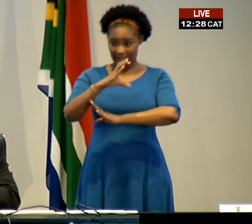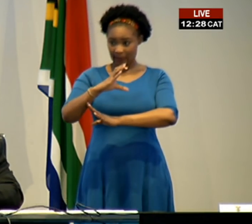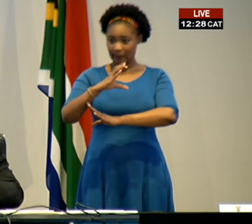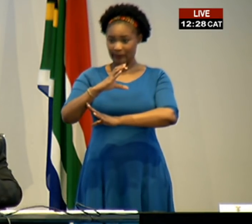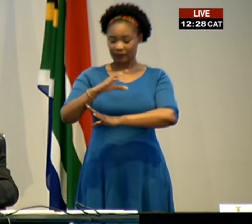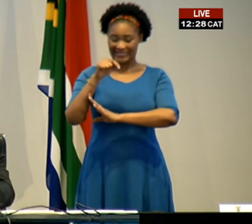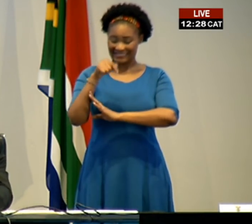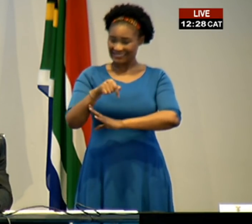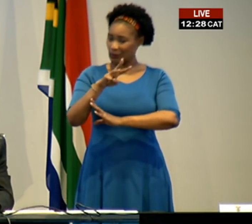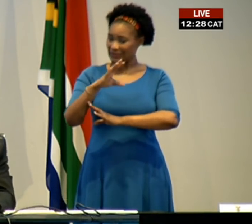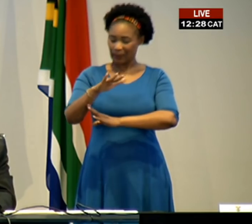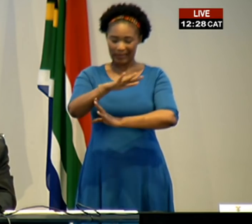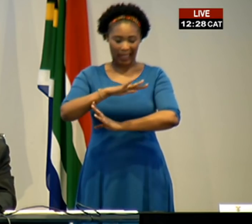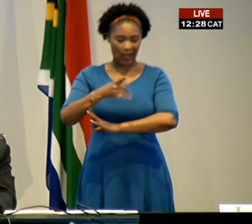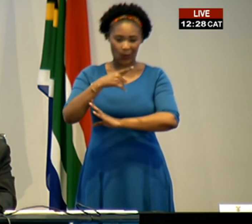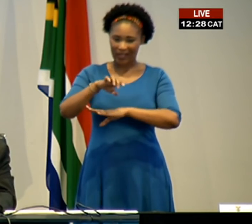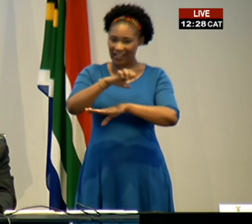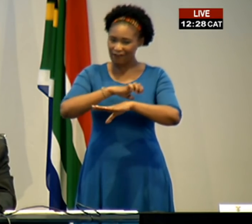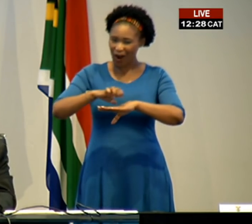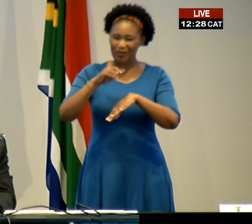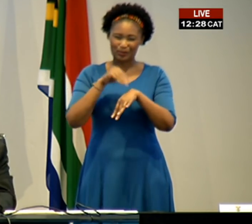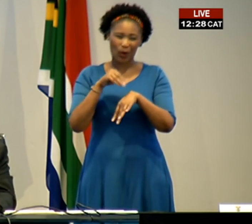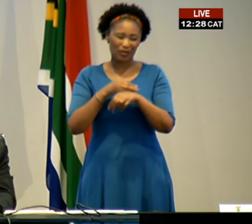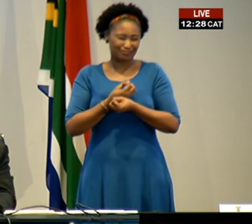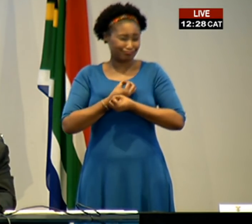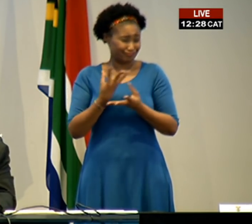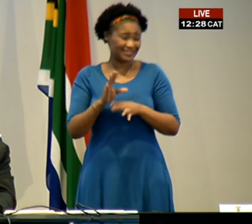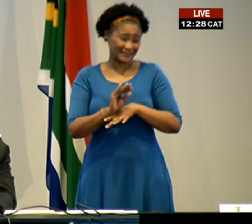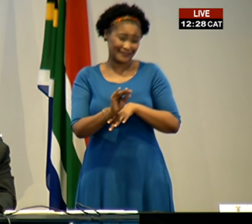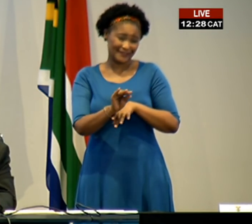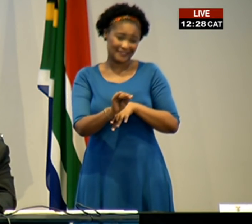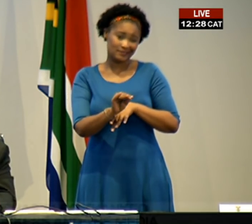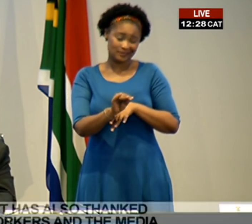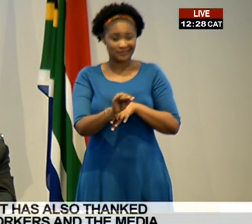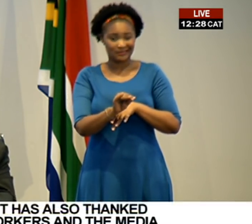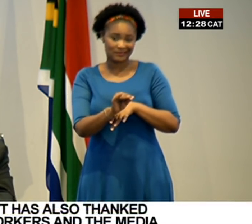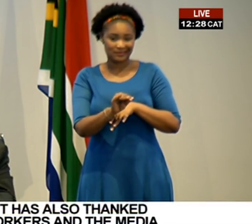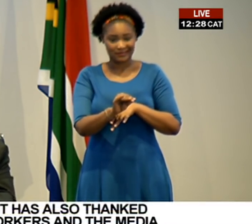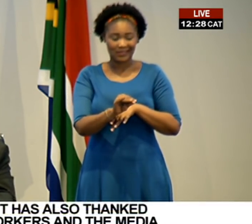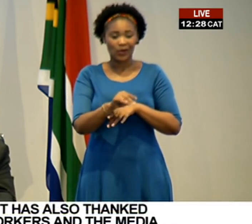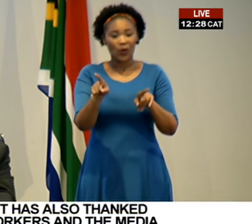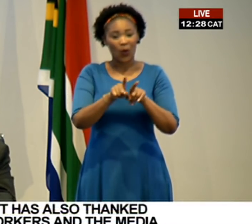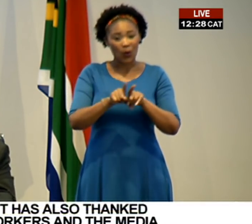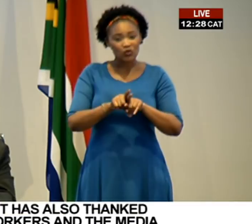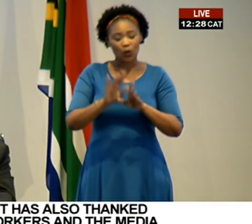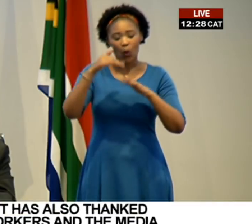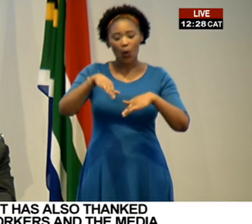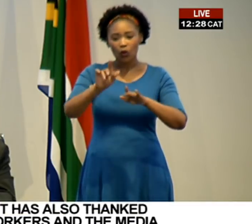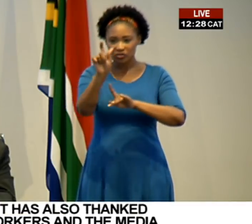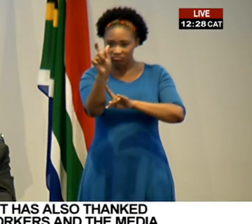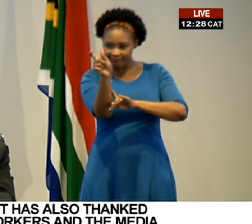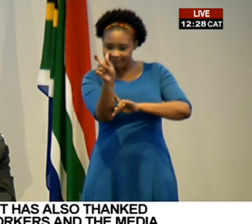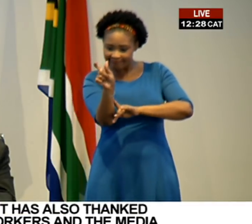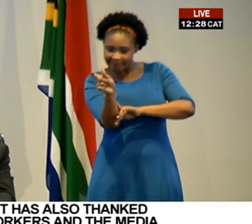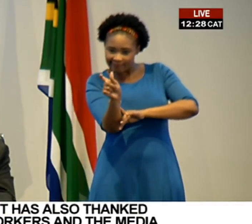where environmental matters, particularly along our coastline, also is